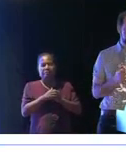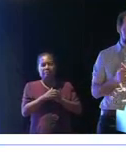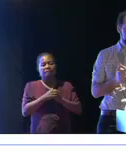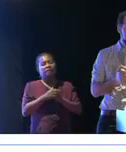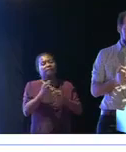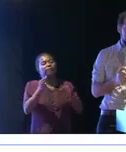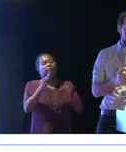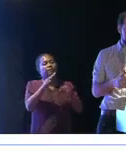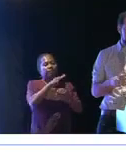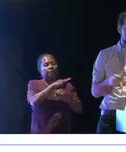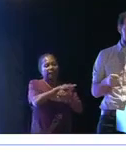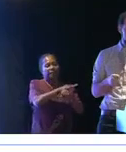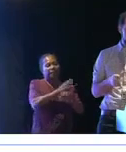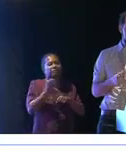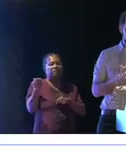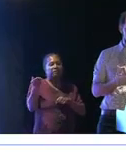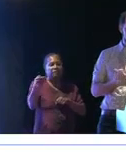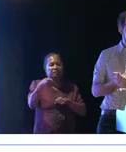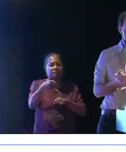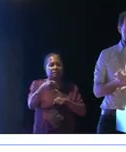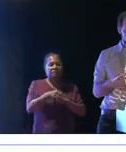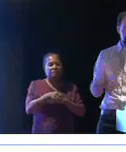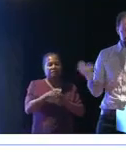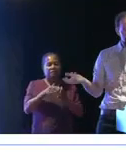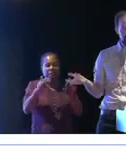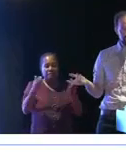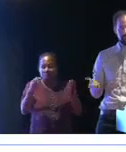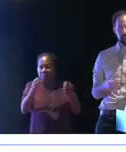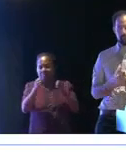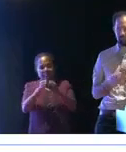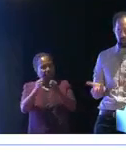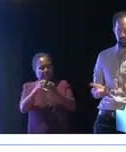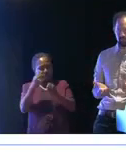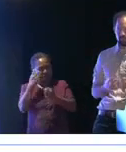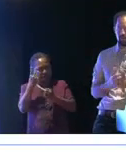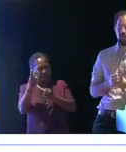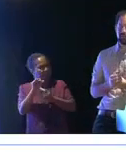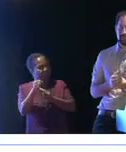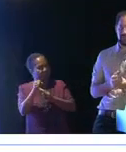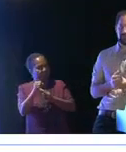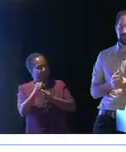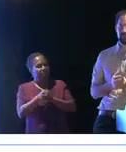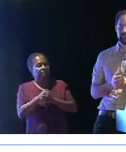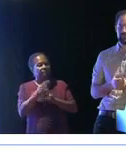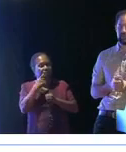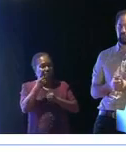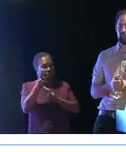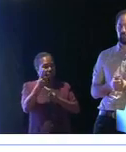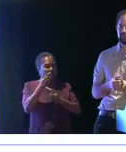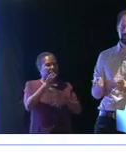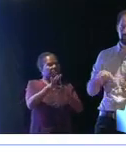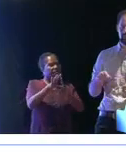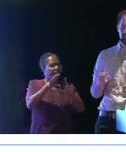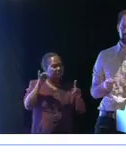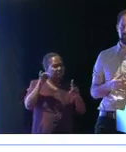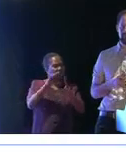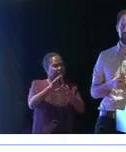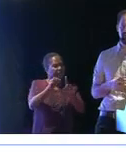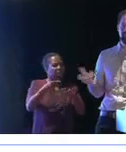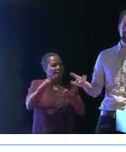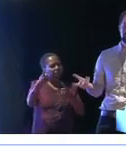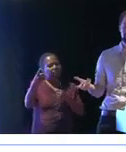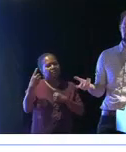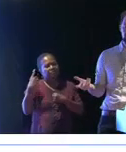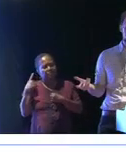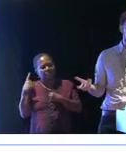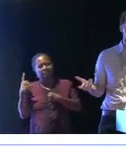remittance, and now most lodgements come in without a hassle, But say there is an example where you submit a lodgement and